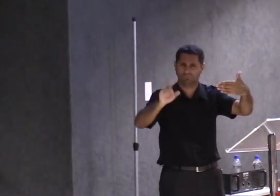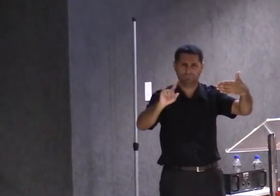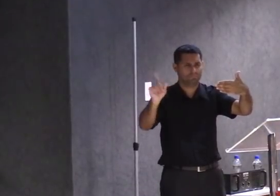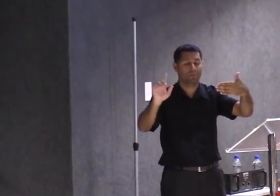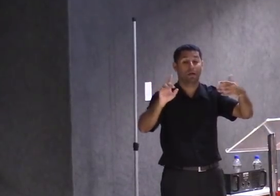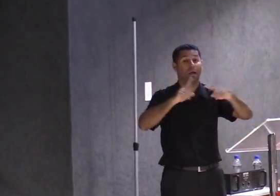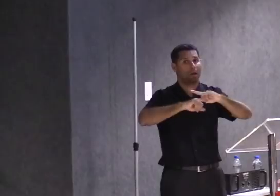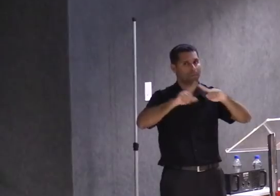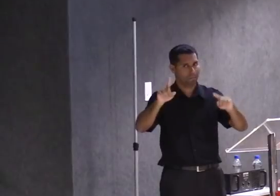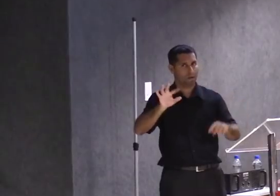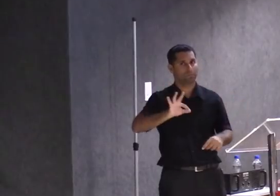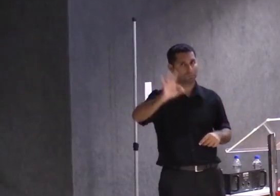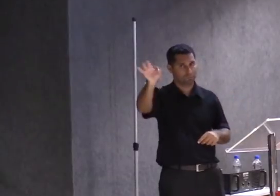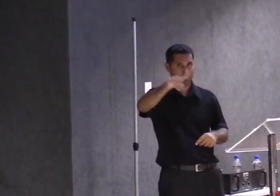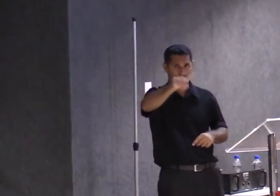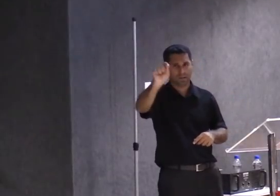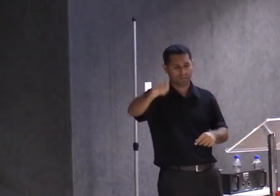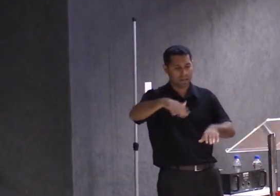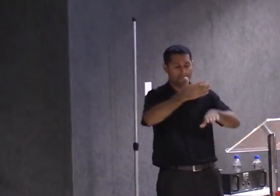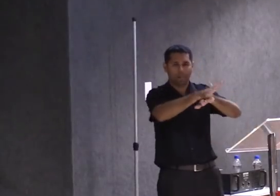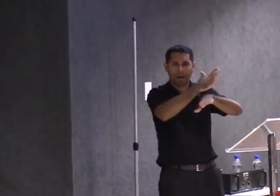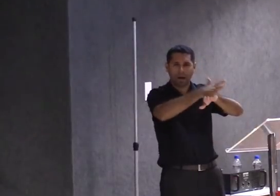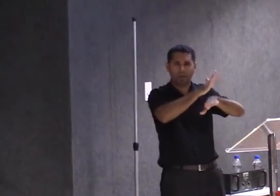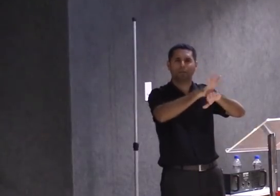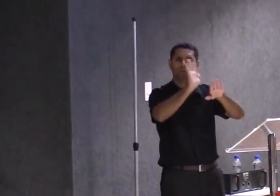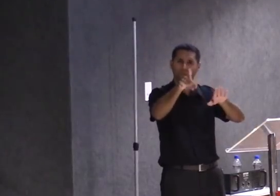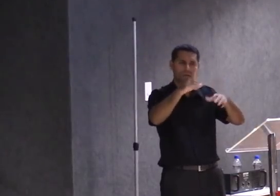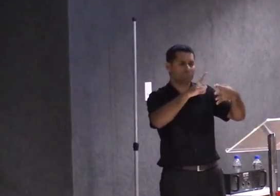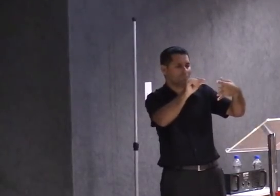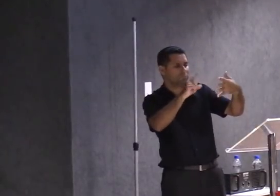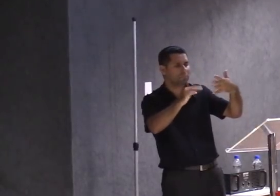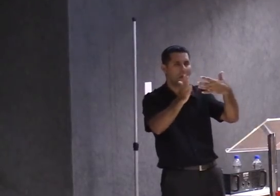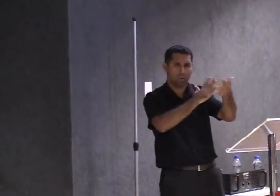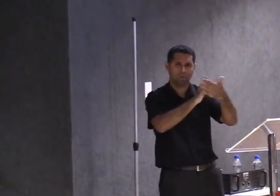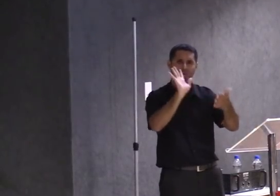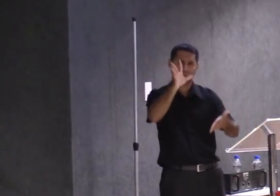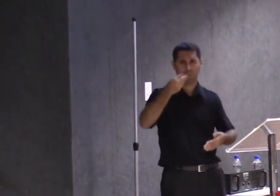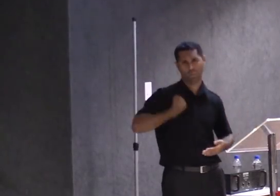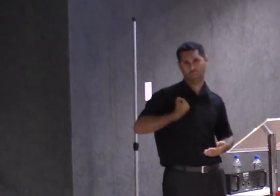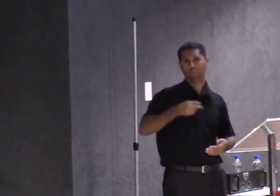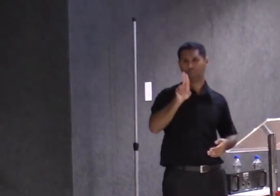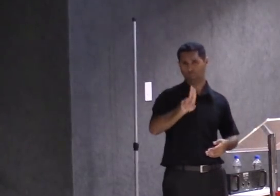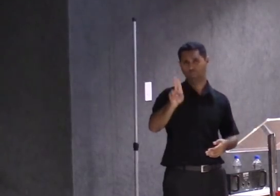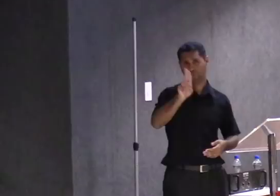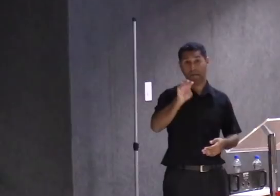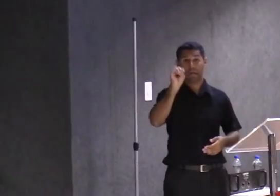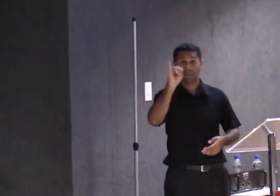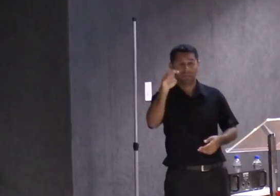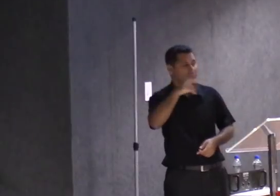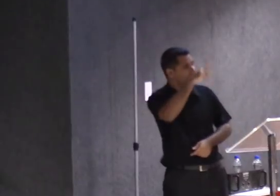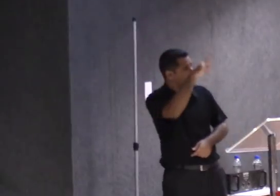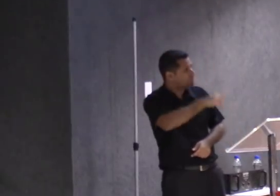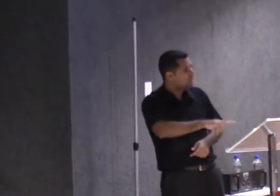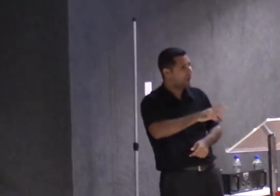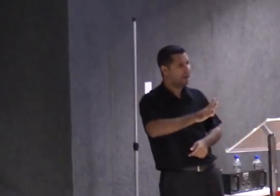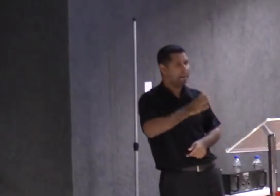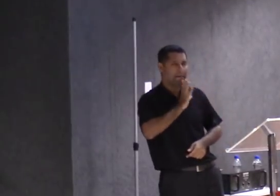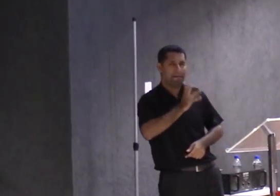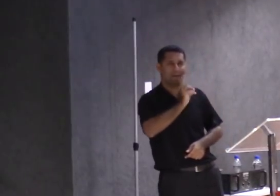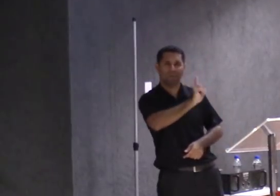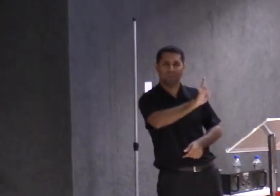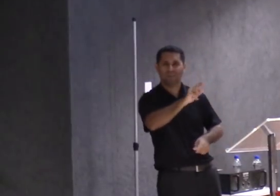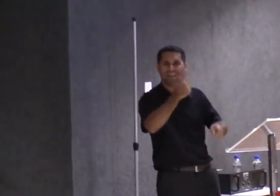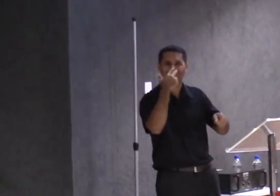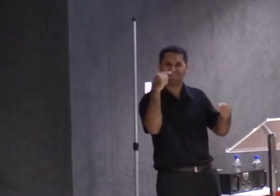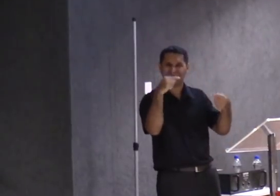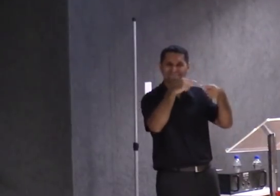mas que, com certeza, nas nossas práticas, nós já utilizamos um ou outro. Então, caso alguém encontre aqui algum nome familiar, algum